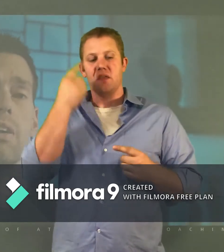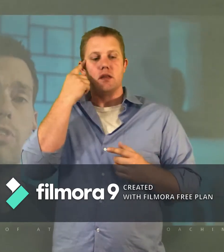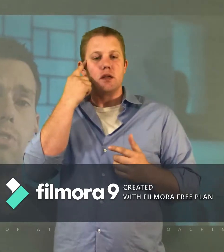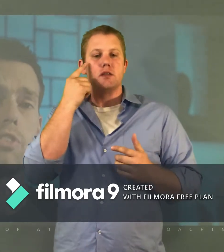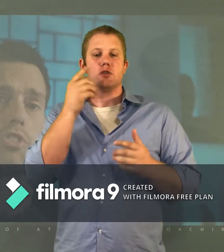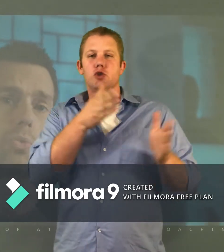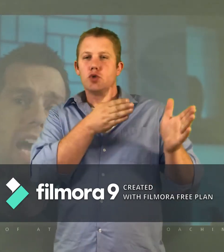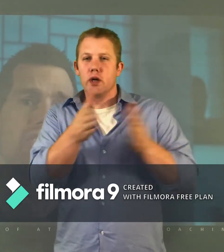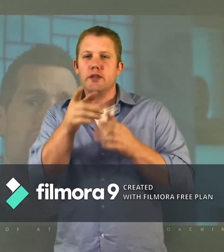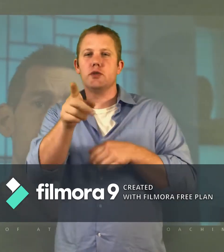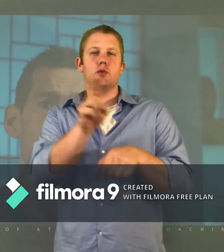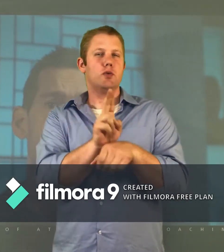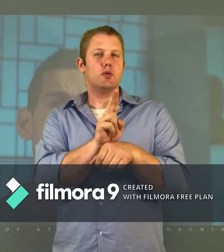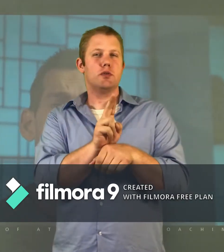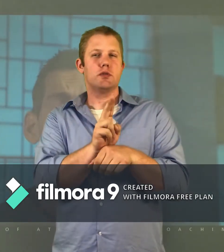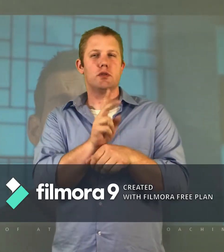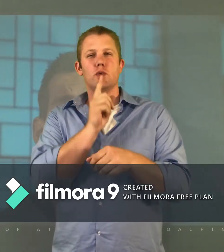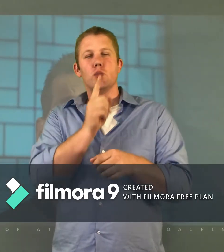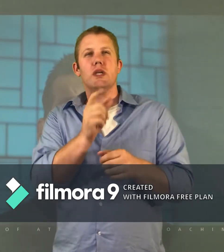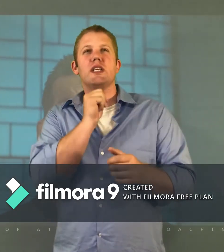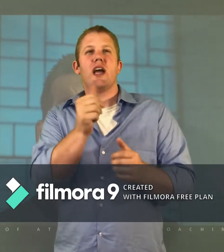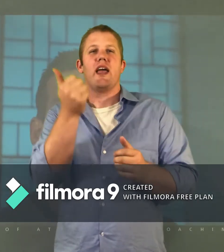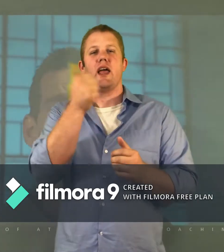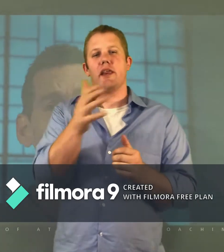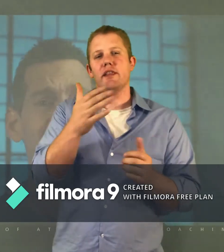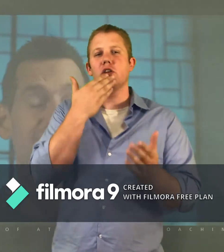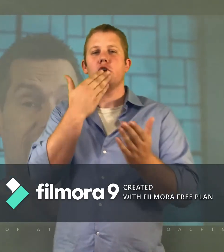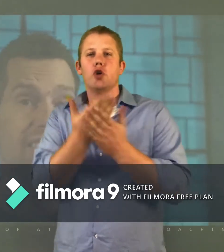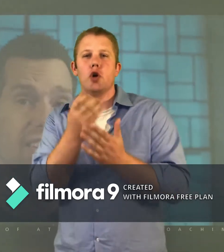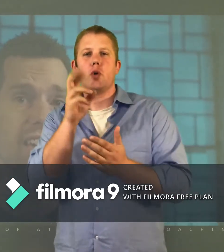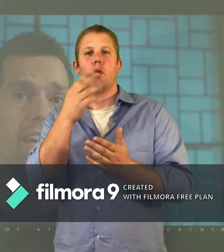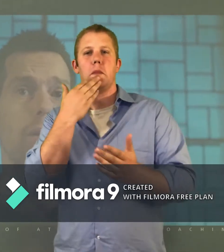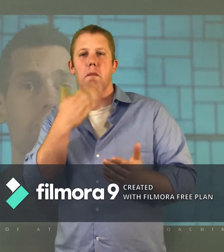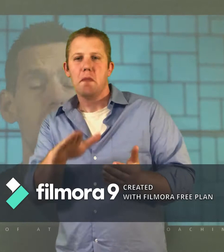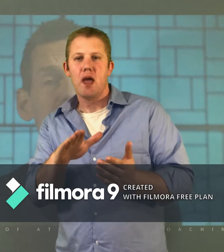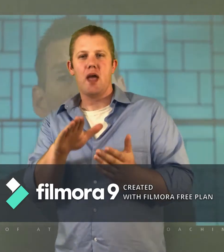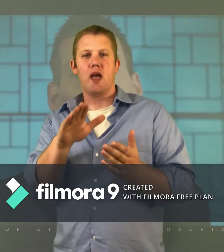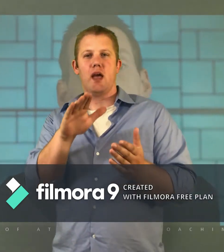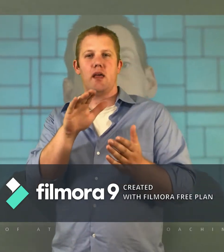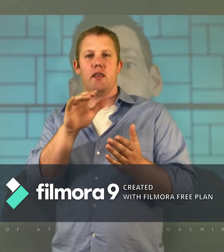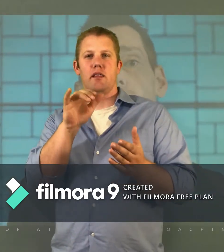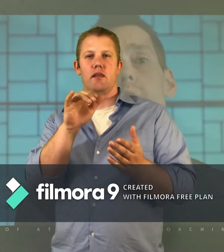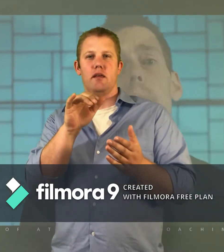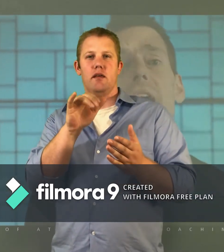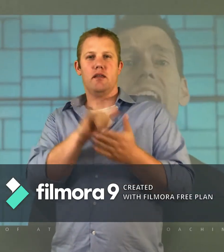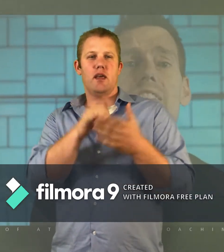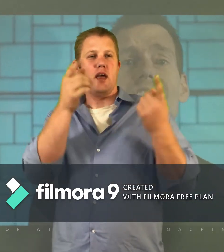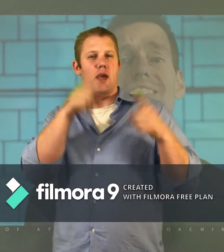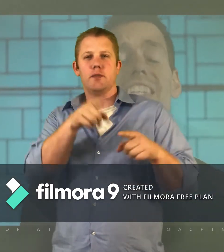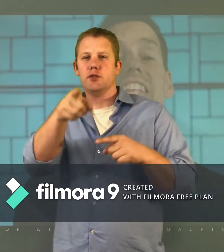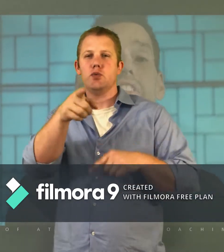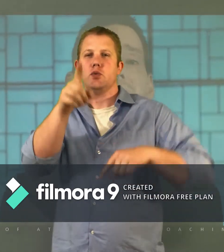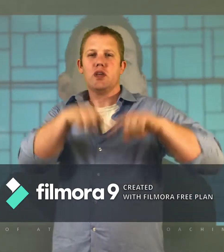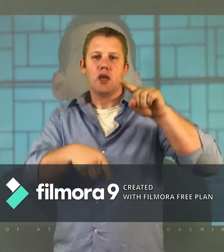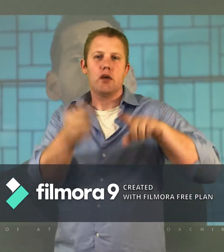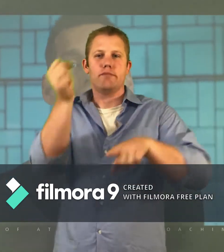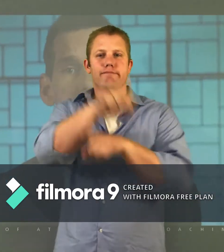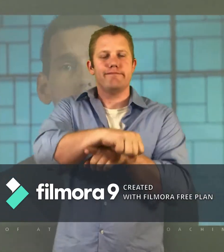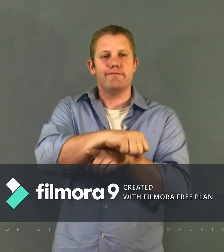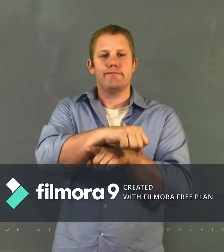to the strategies that you use. There really isn't anything objectively good or bad. There isn't anything that happens to you